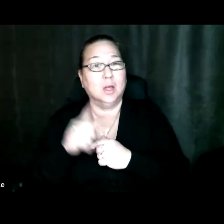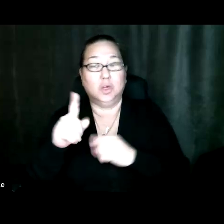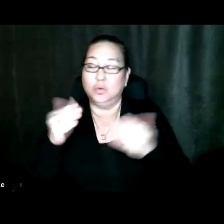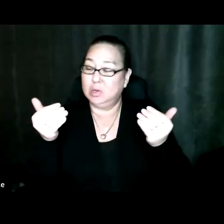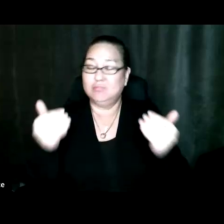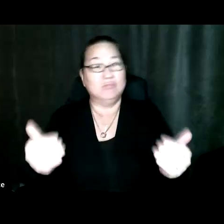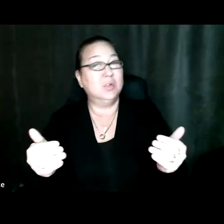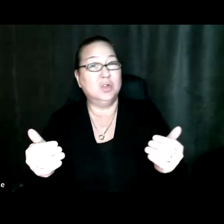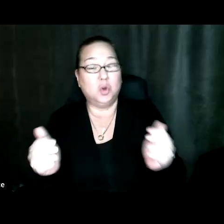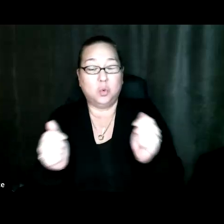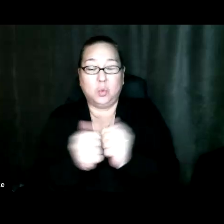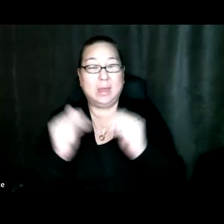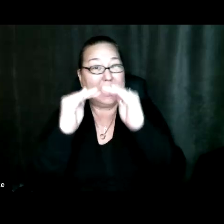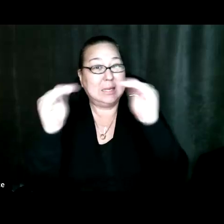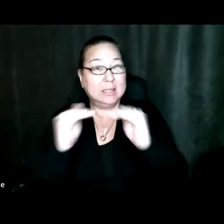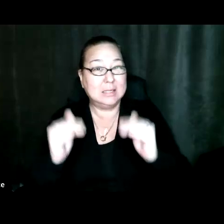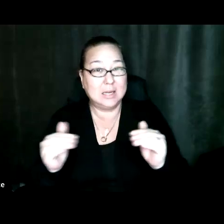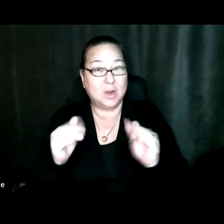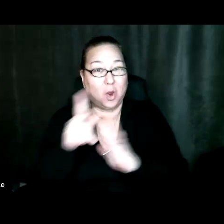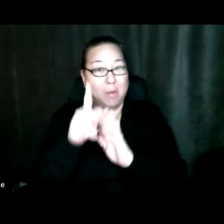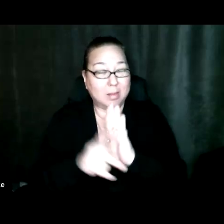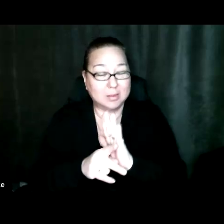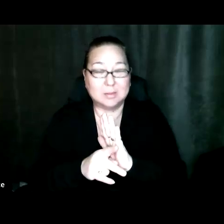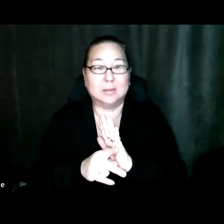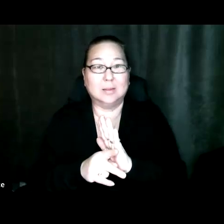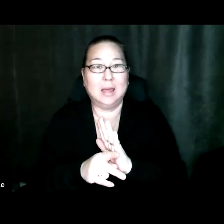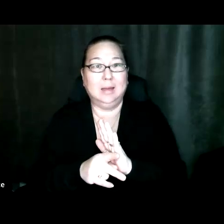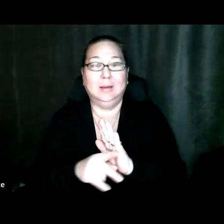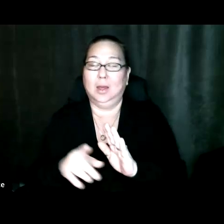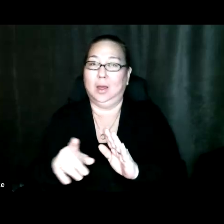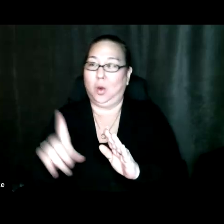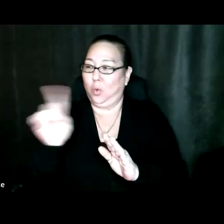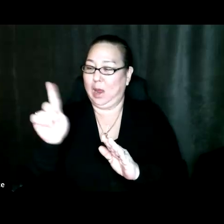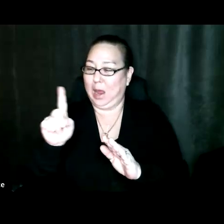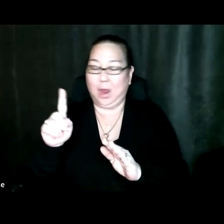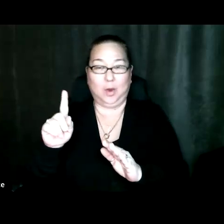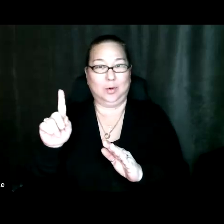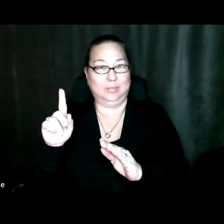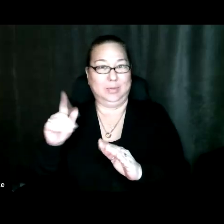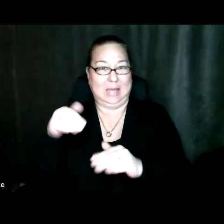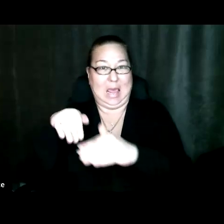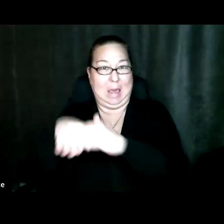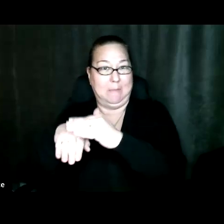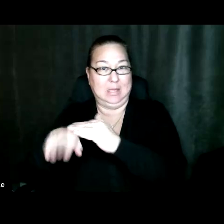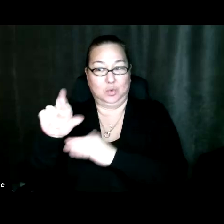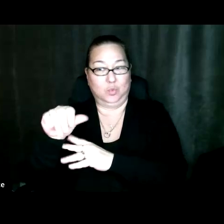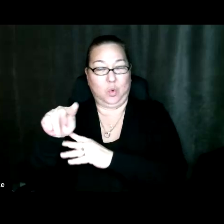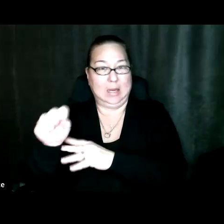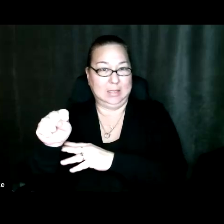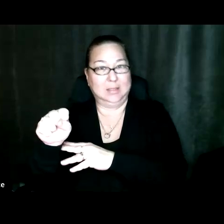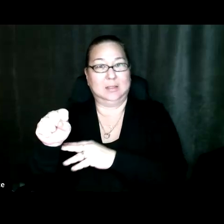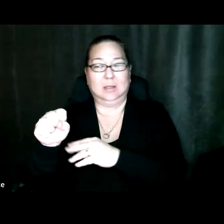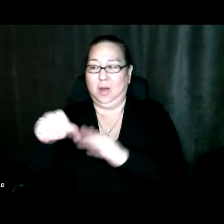that has applicant admittance rates in below 50%, where others have close